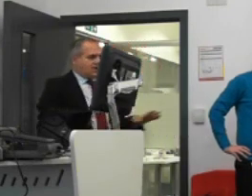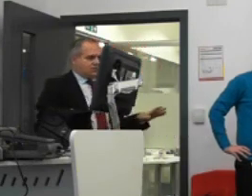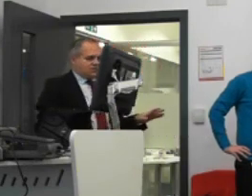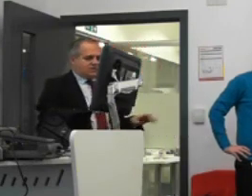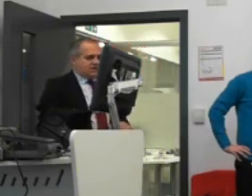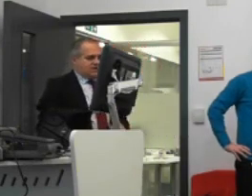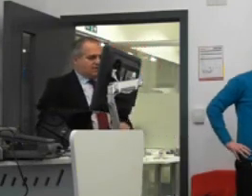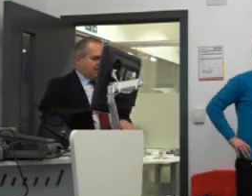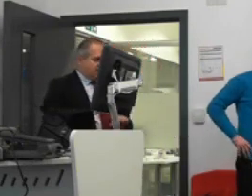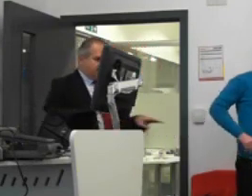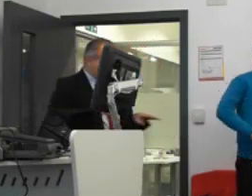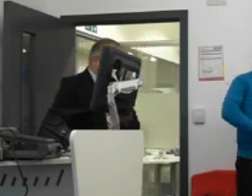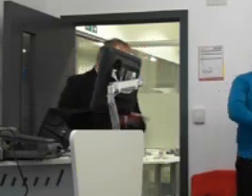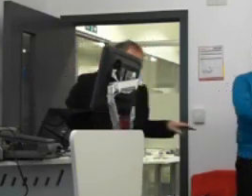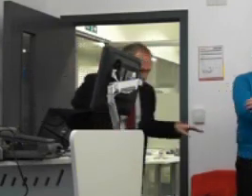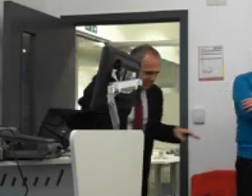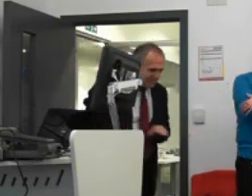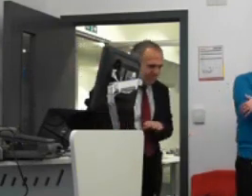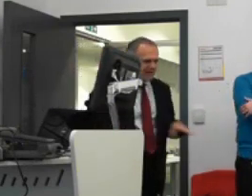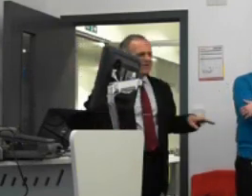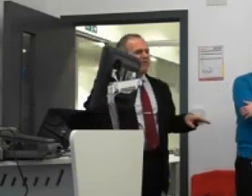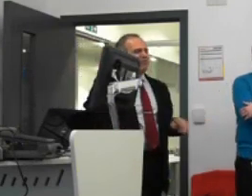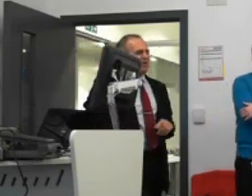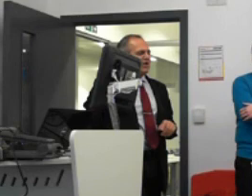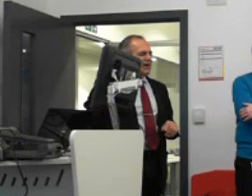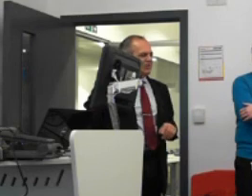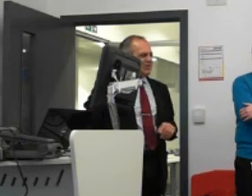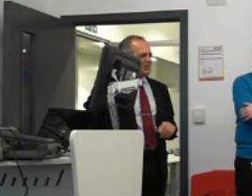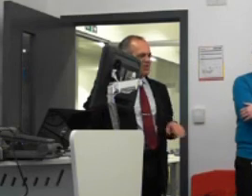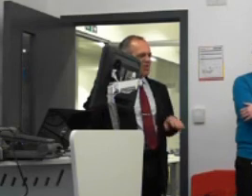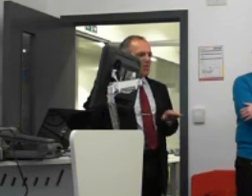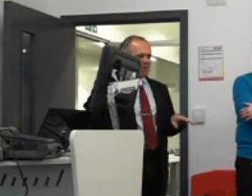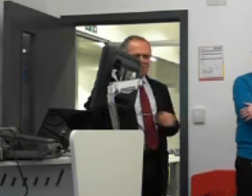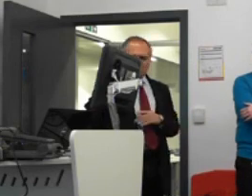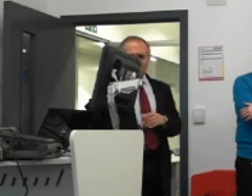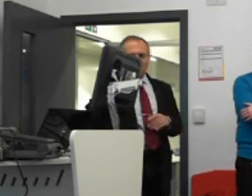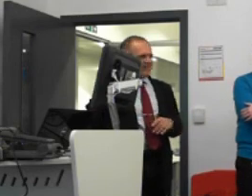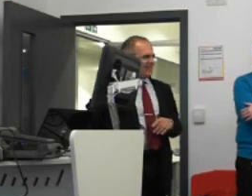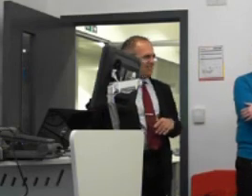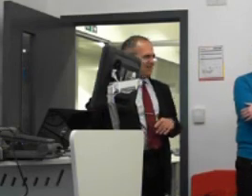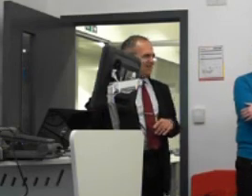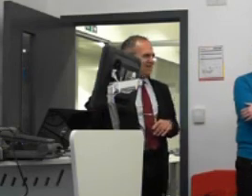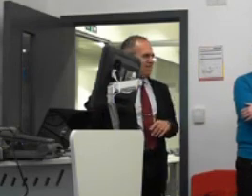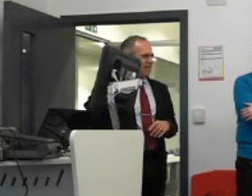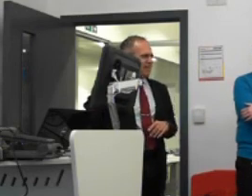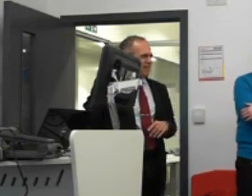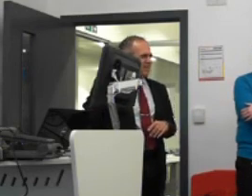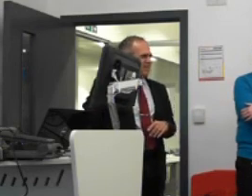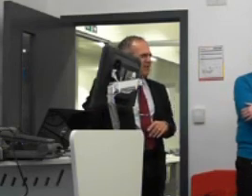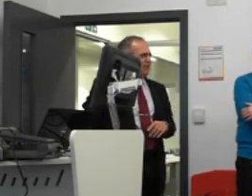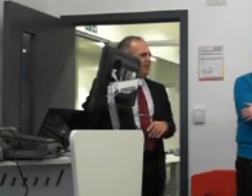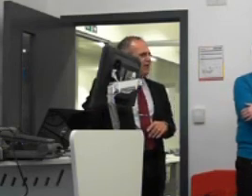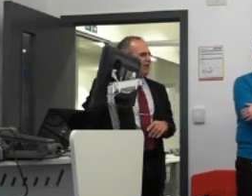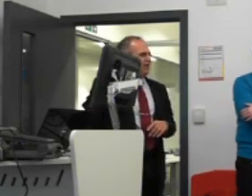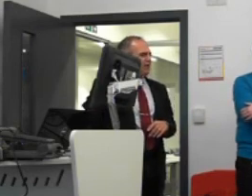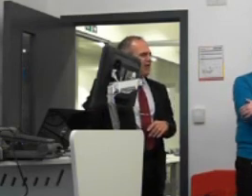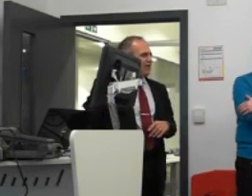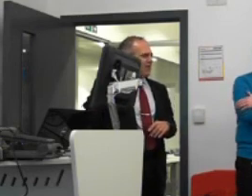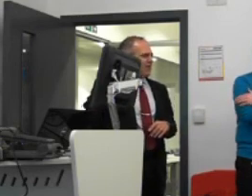was it and believe me the money they are working out is not comparable to academic yeah there is enough full economic